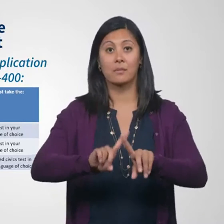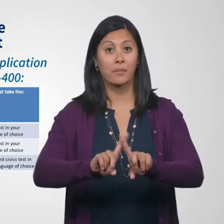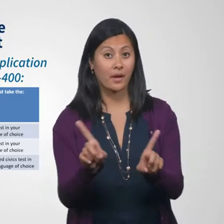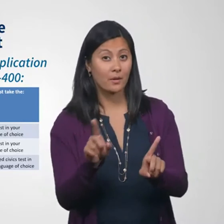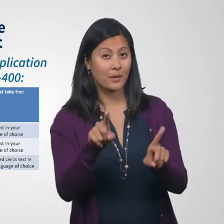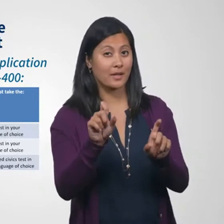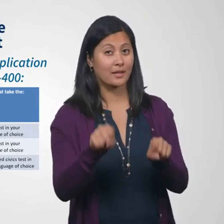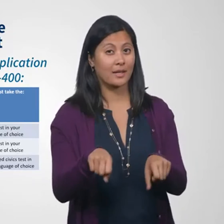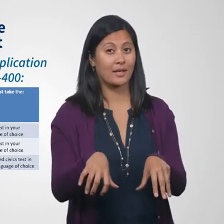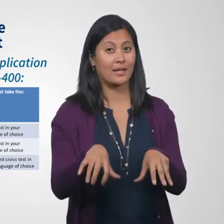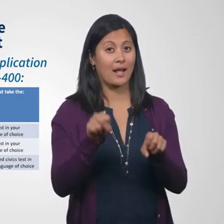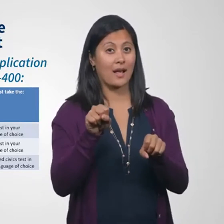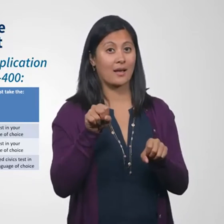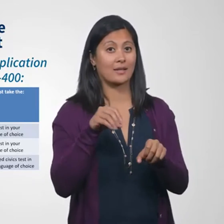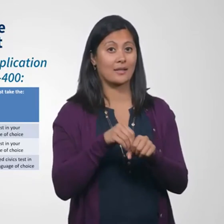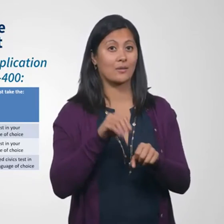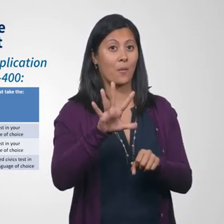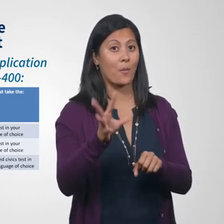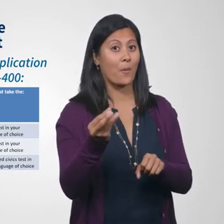but you may take it in your own language.